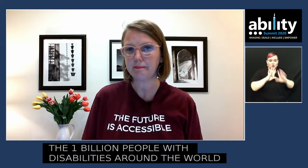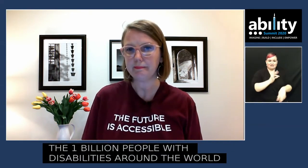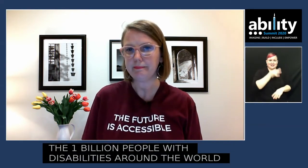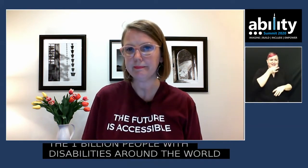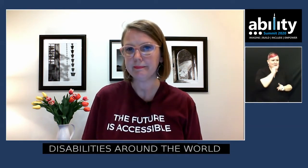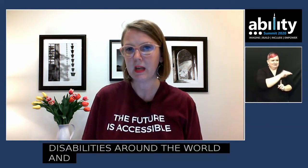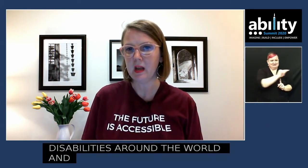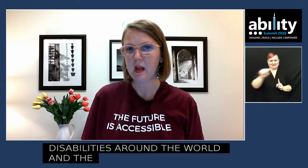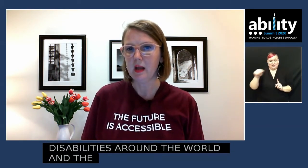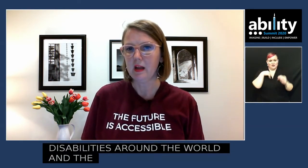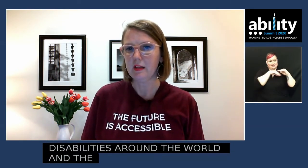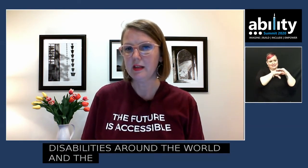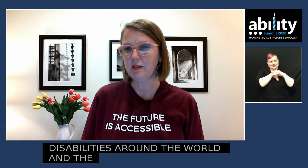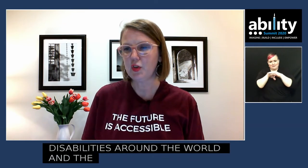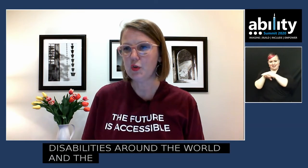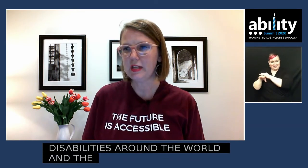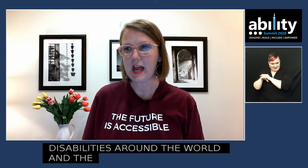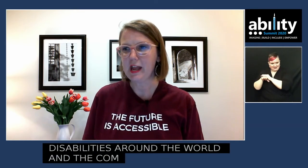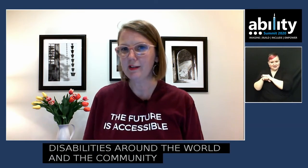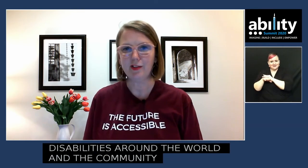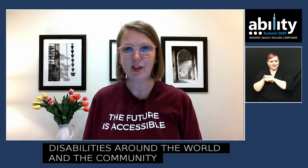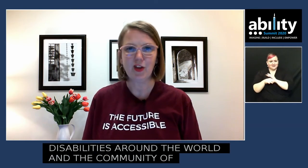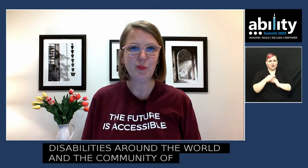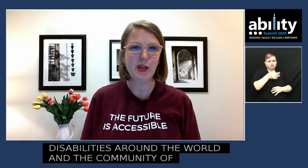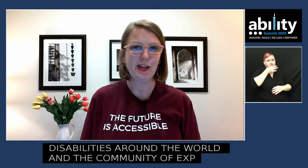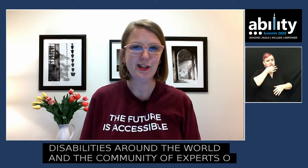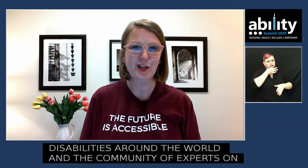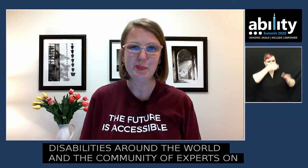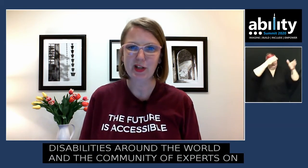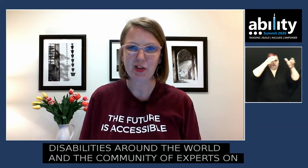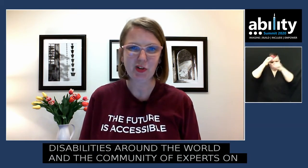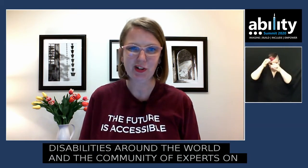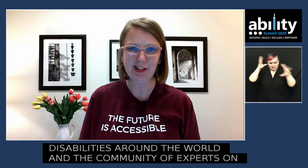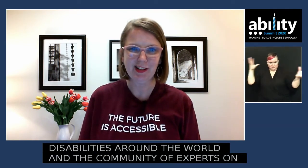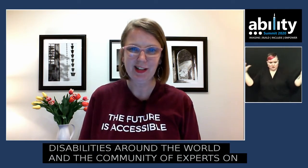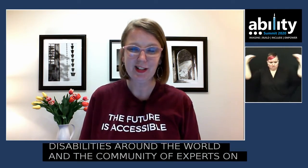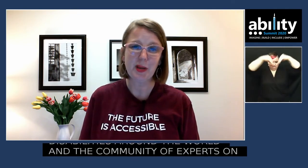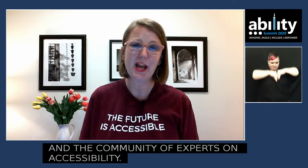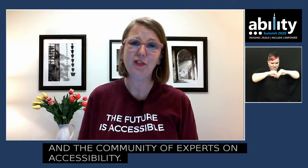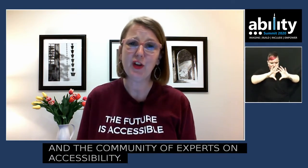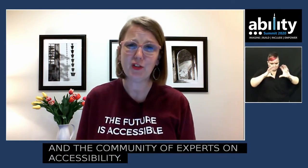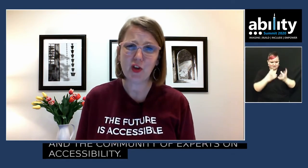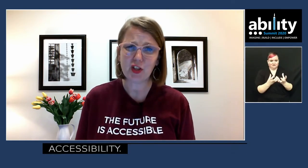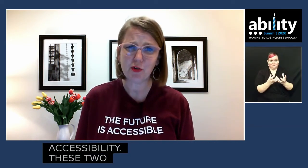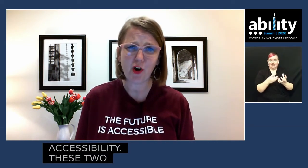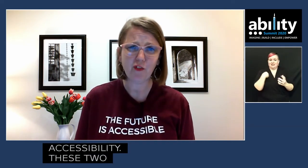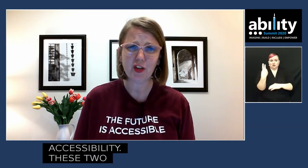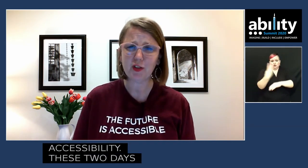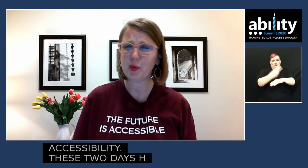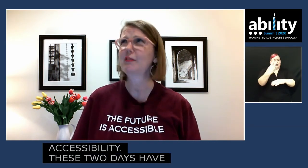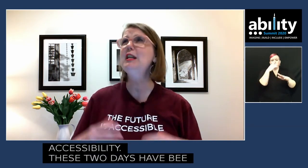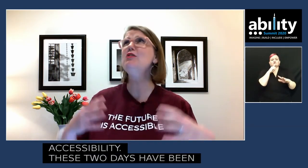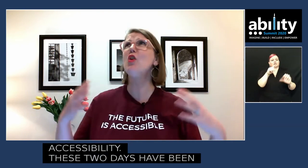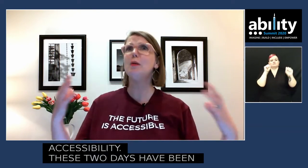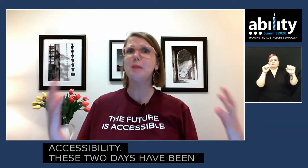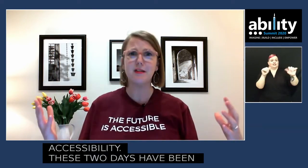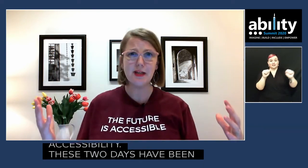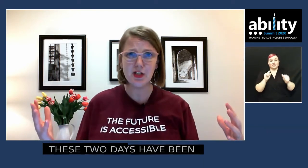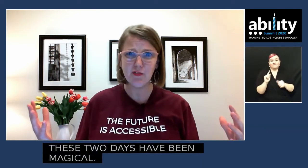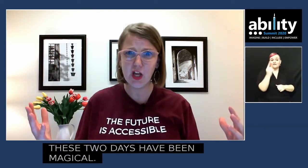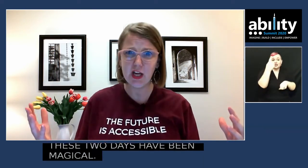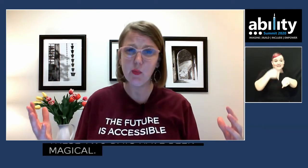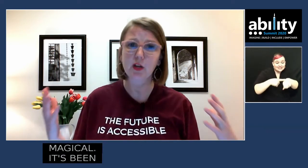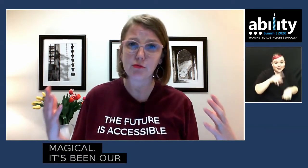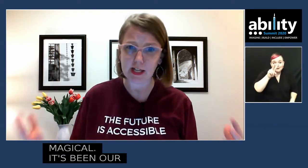accessibility. These 2 days have been magical. It's been our first virtual conference. We have an